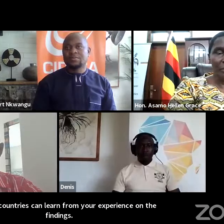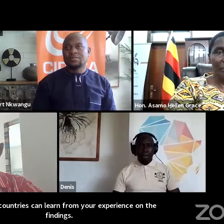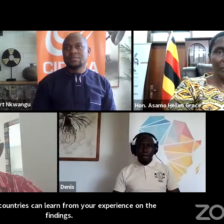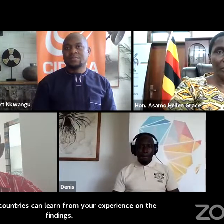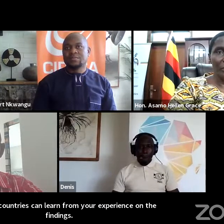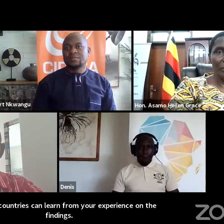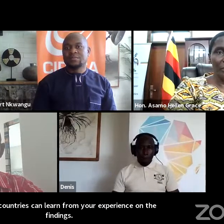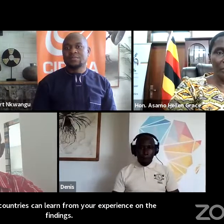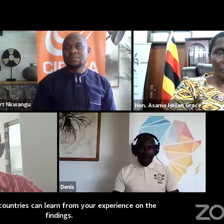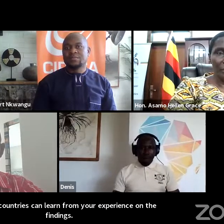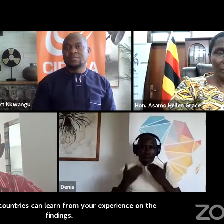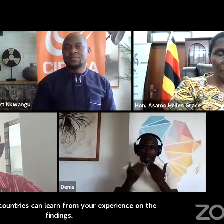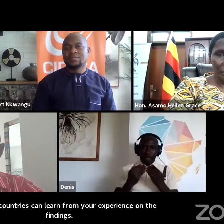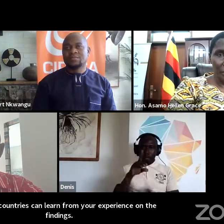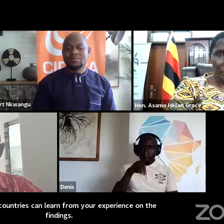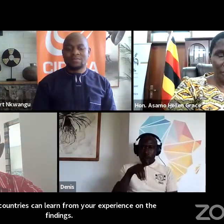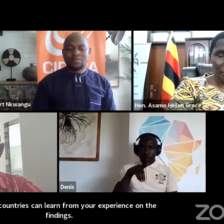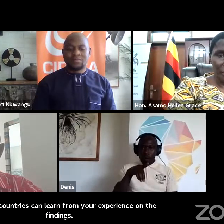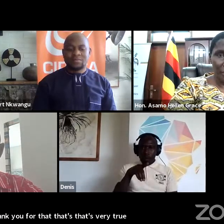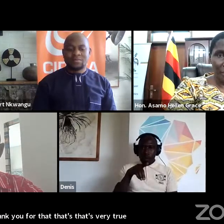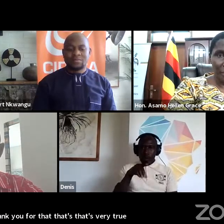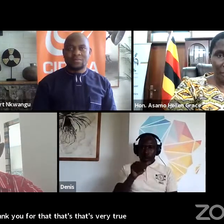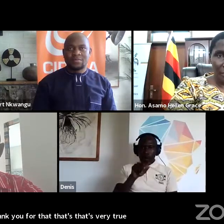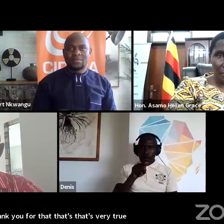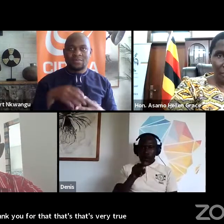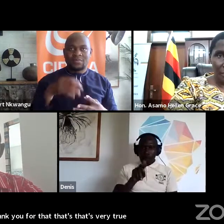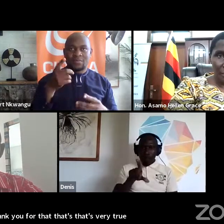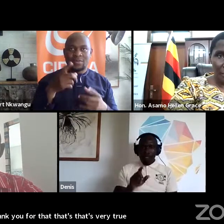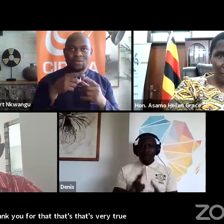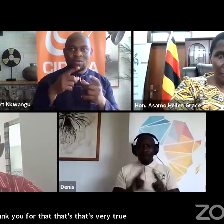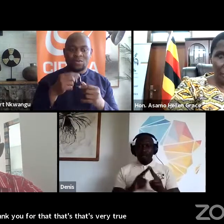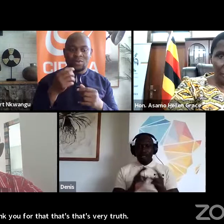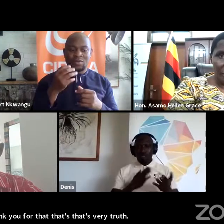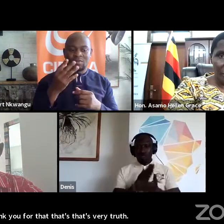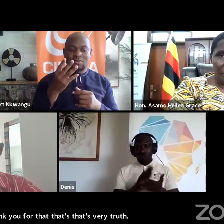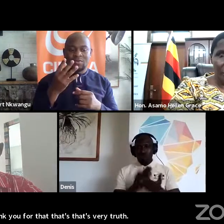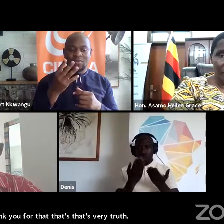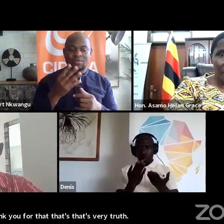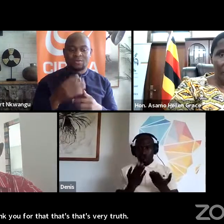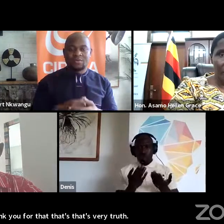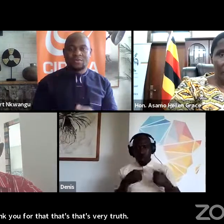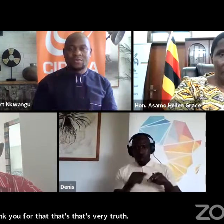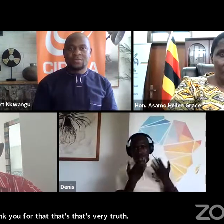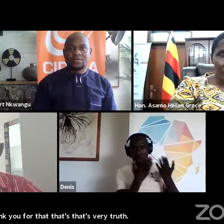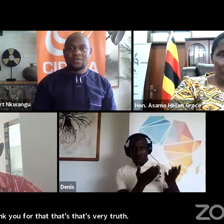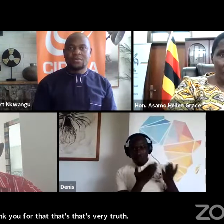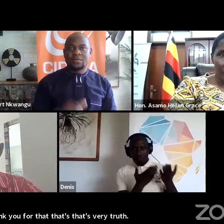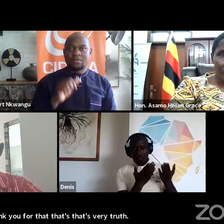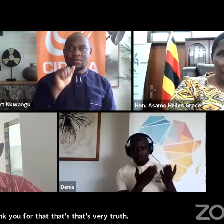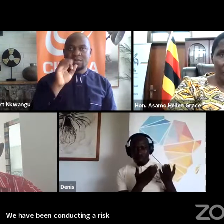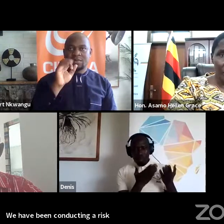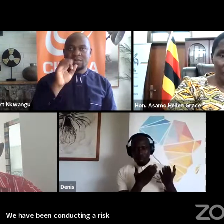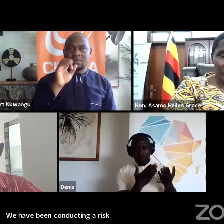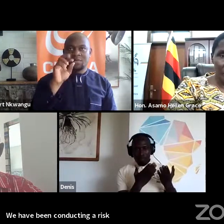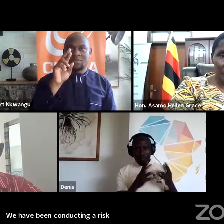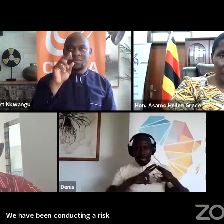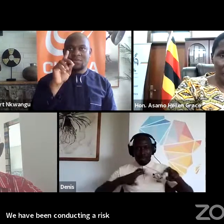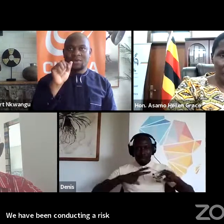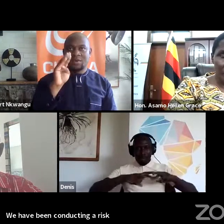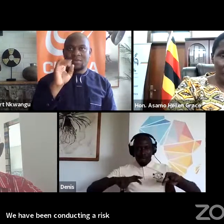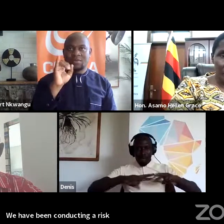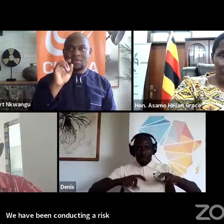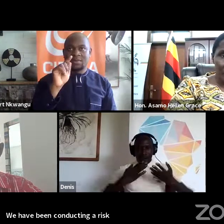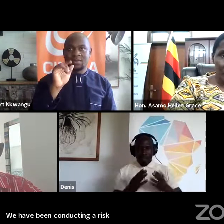Thank you, Paul. That's very true. We have been conducting a research on